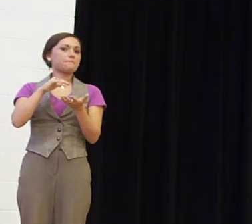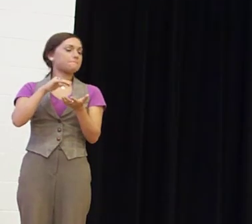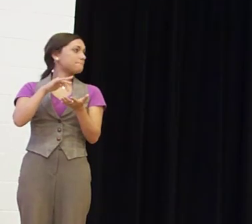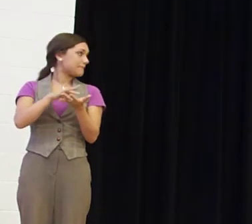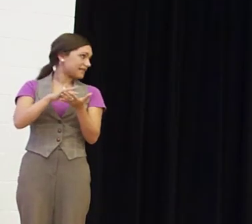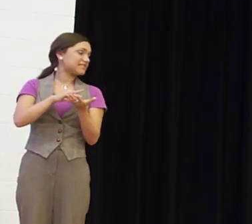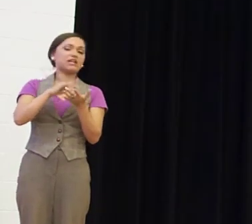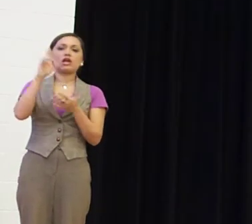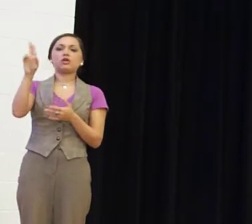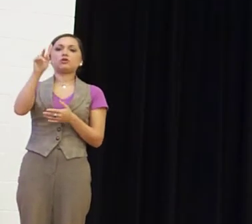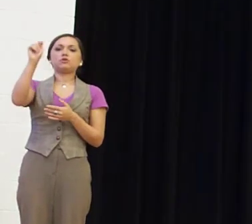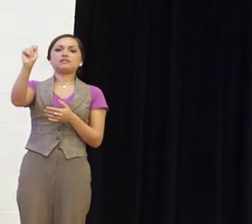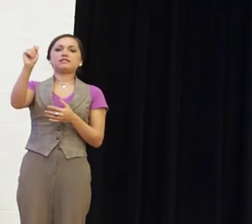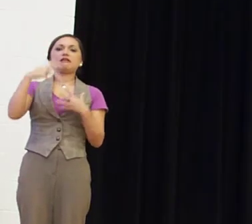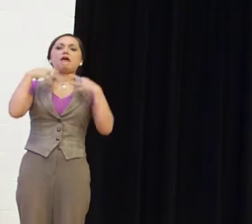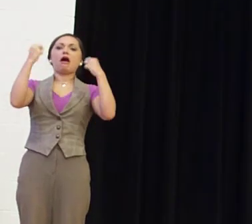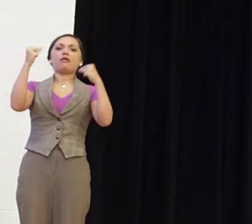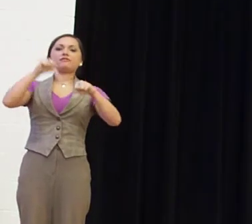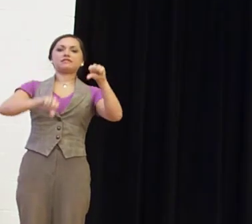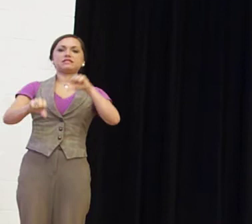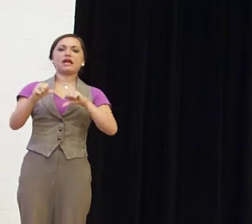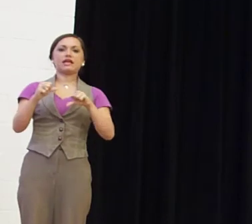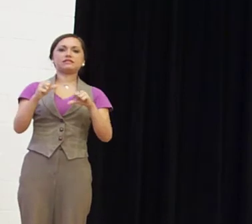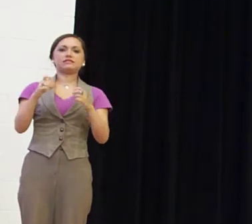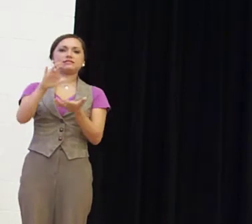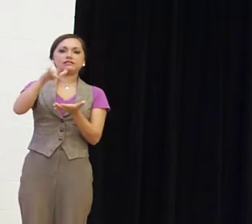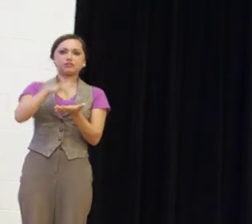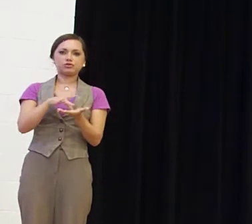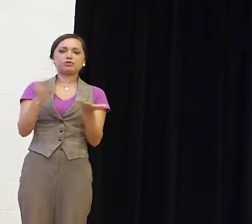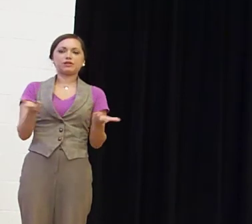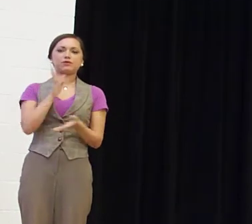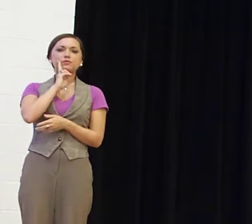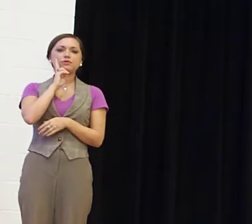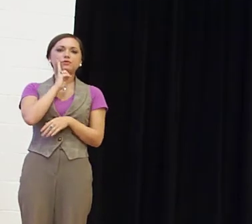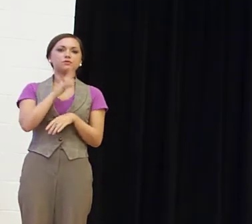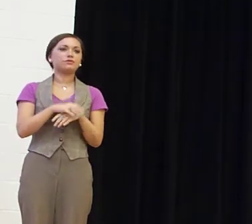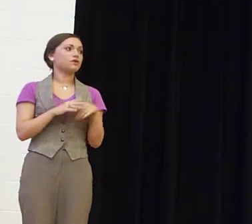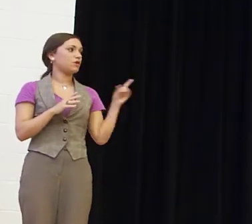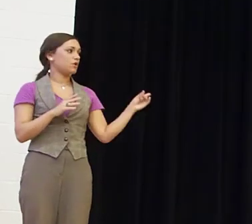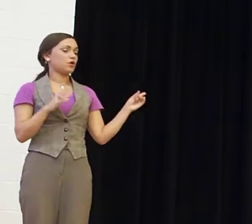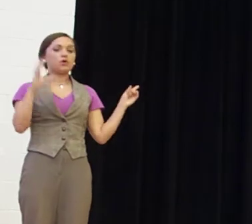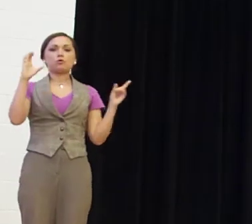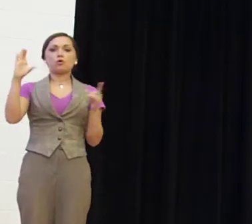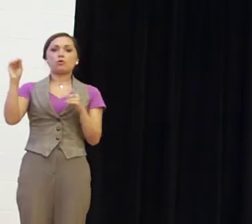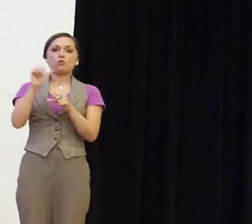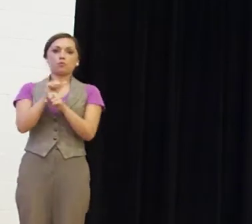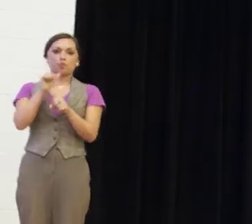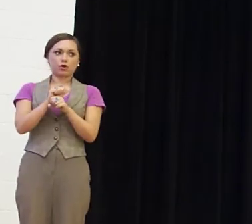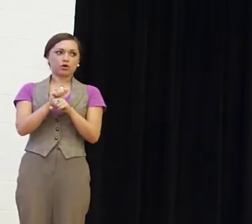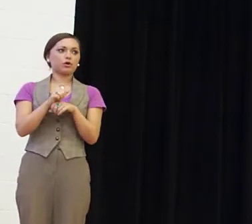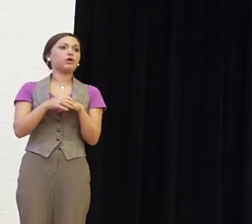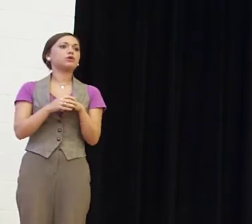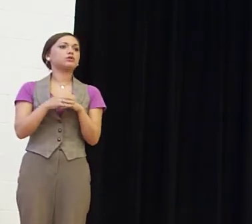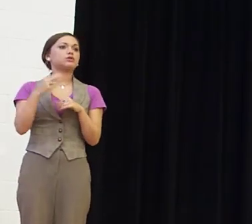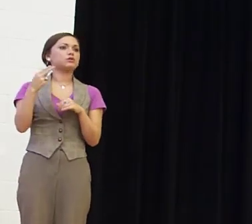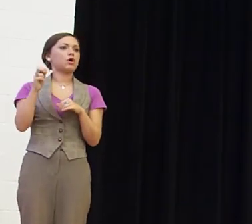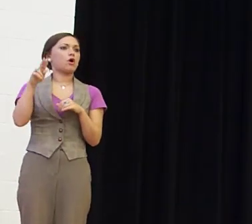of Texas Health Science Center, Houston. My colleague, Judge Barbara Hartle.